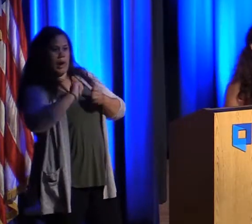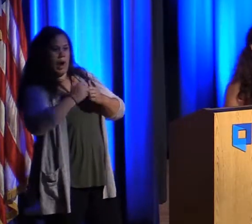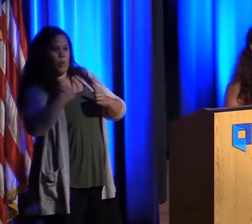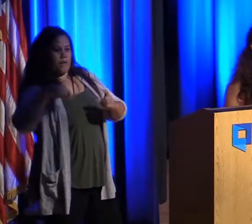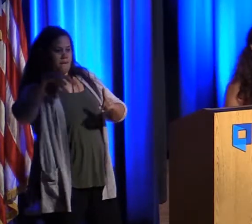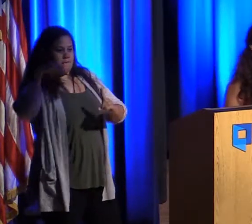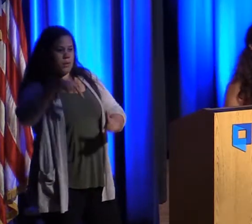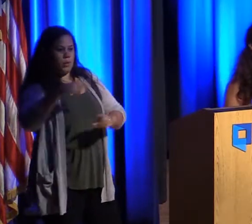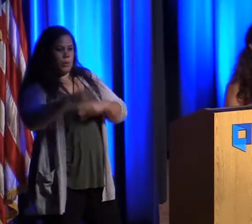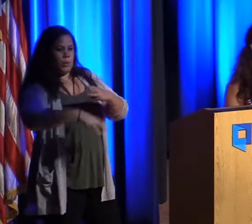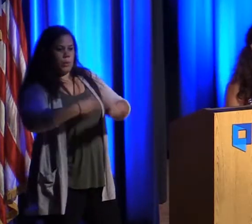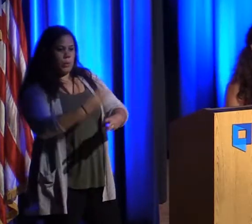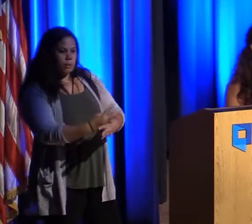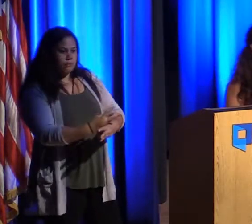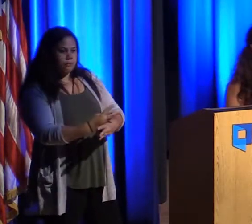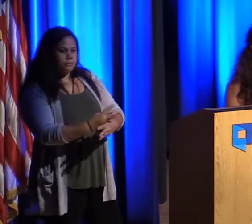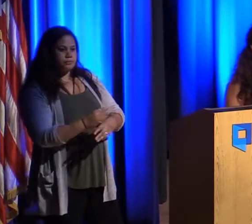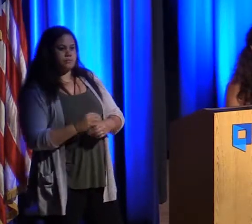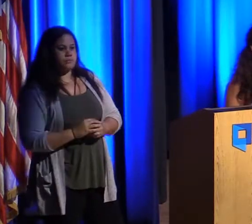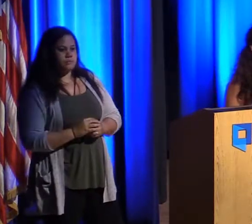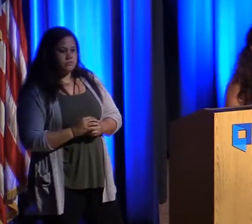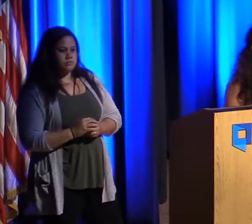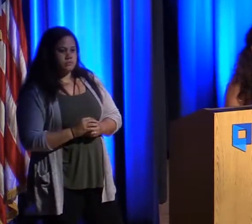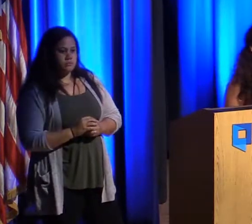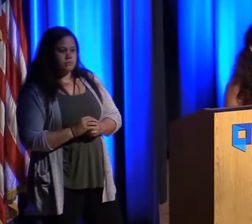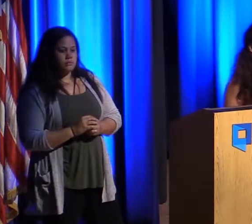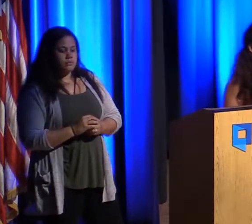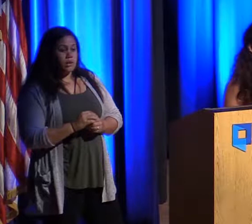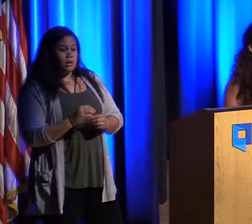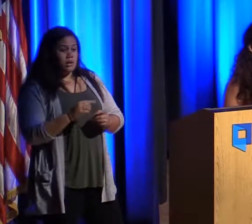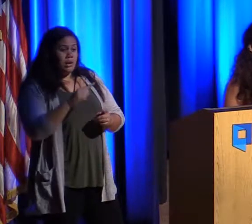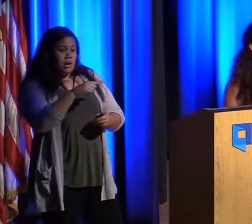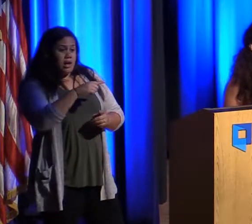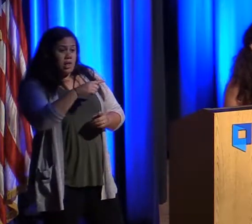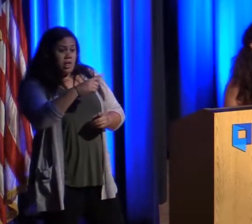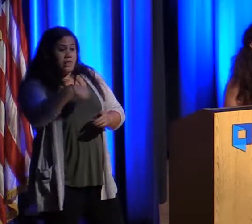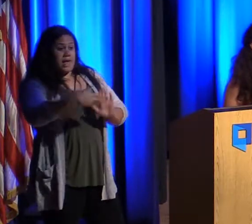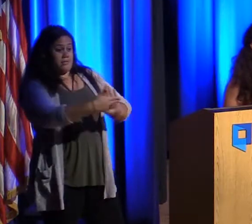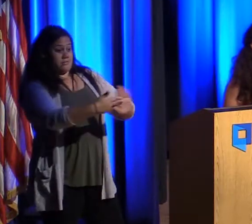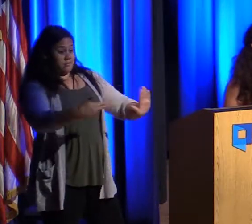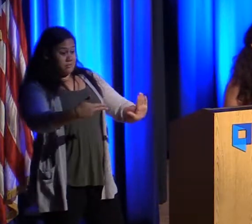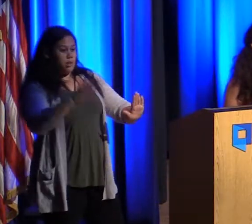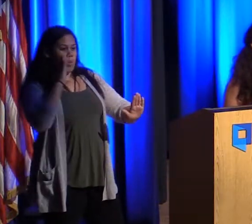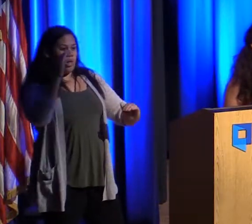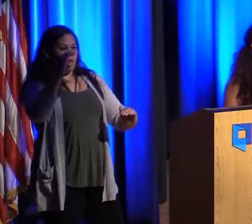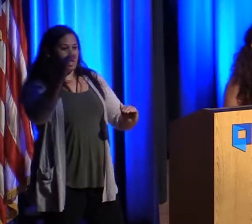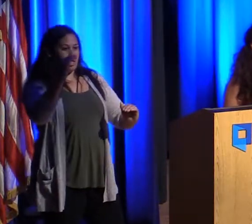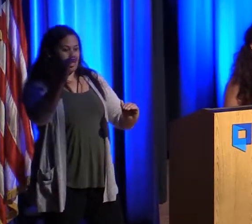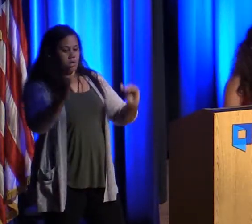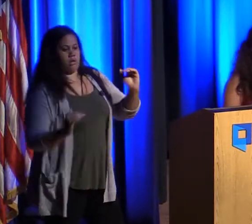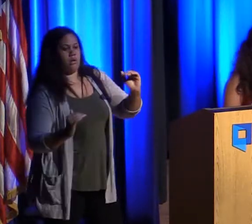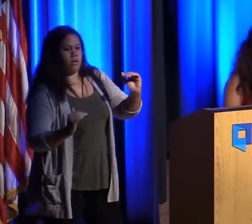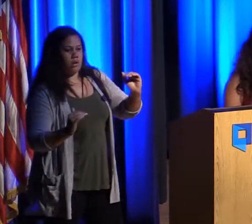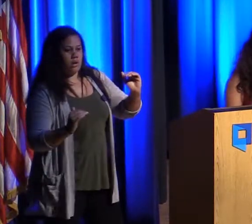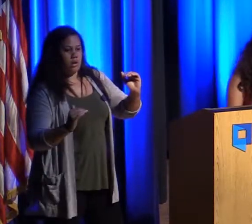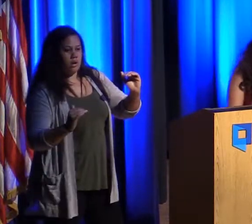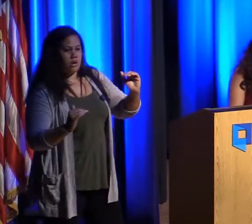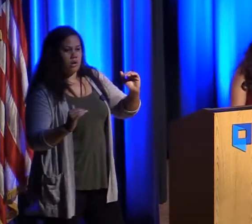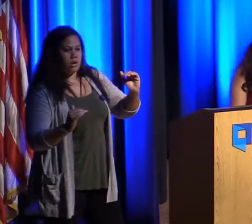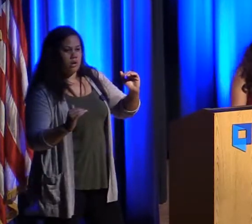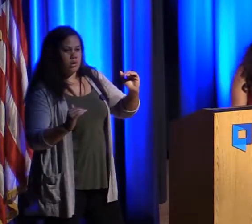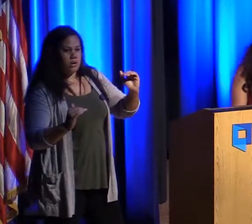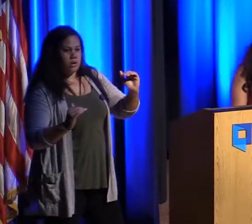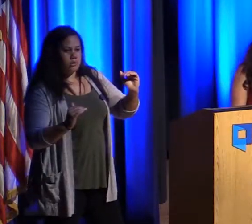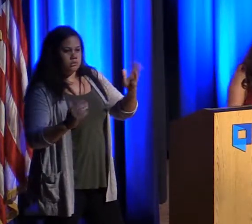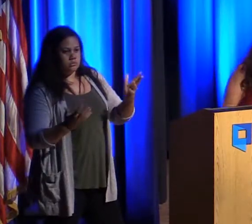the disparities, and there's, some very strong science that points to bias leading